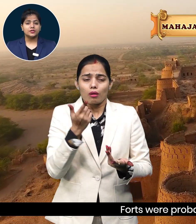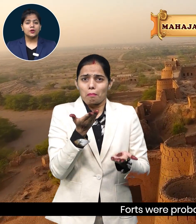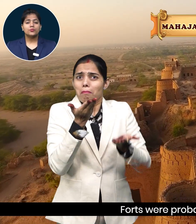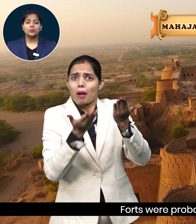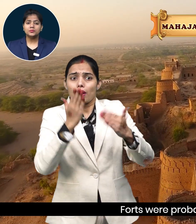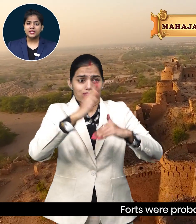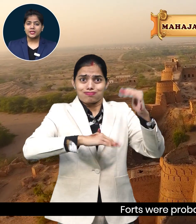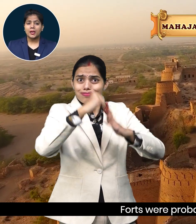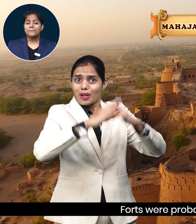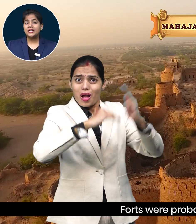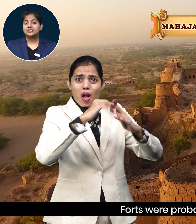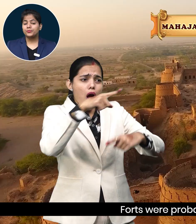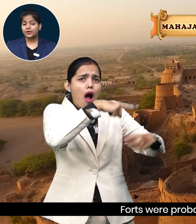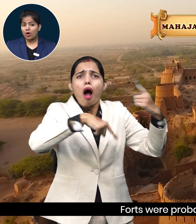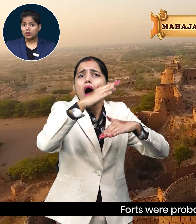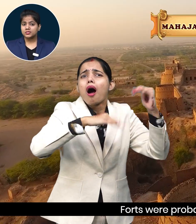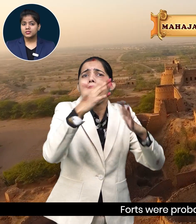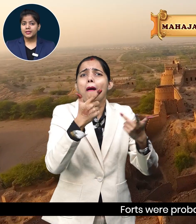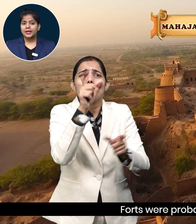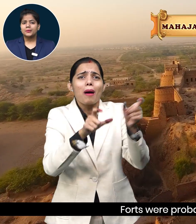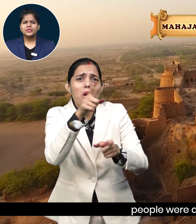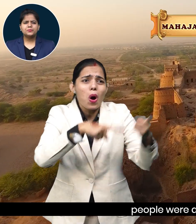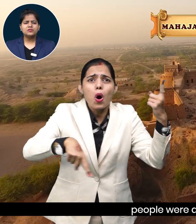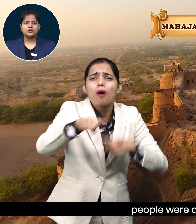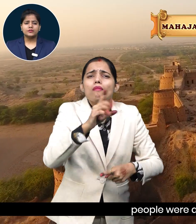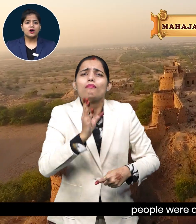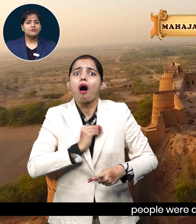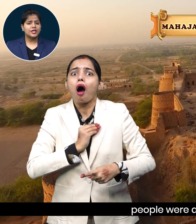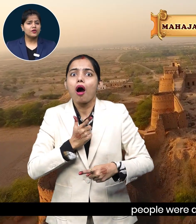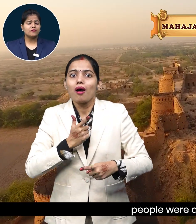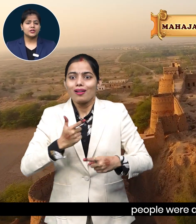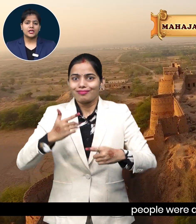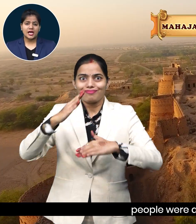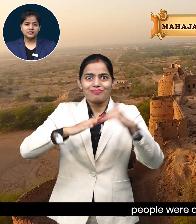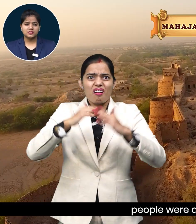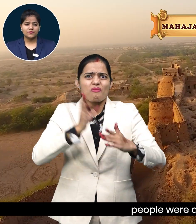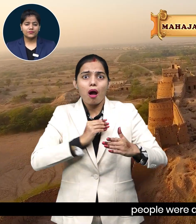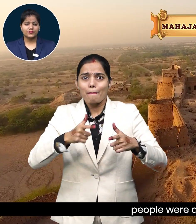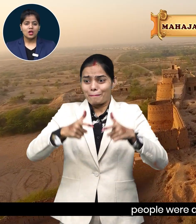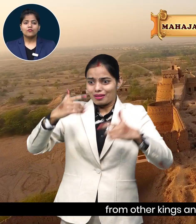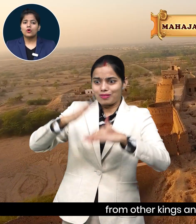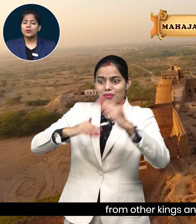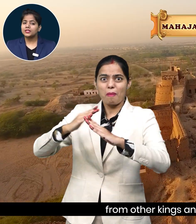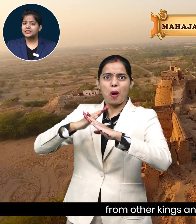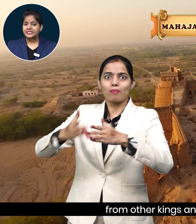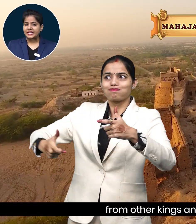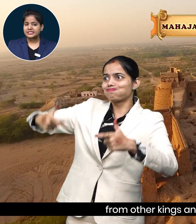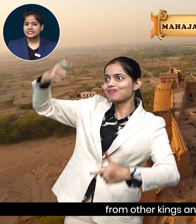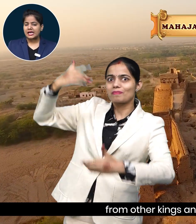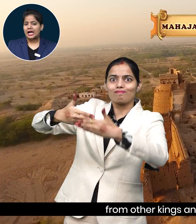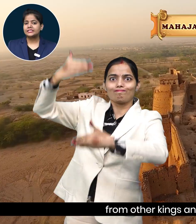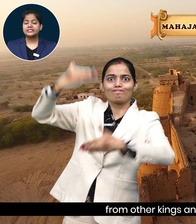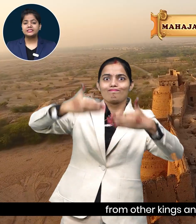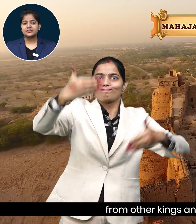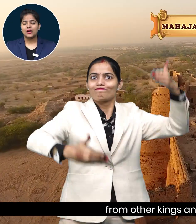Forts were probably built because people were afraid of attacks from other